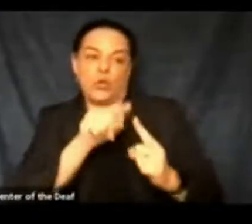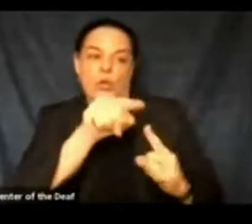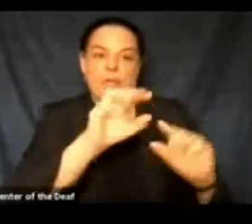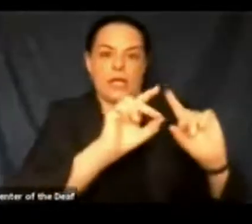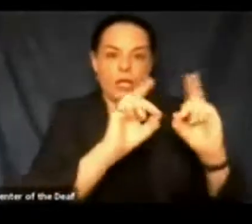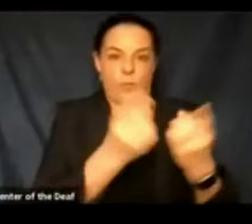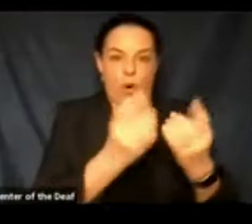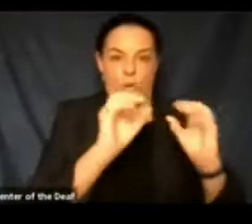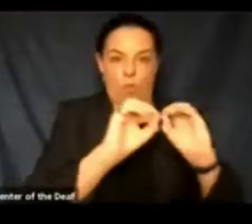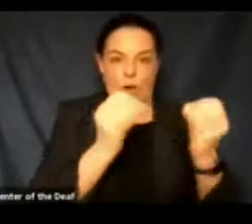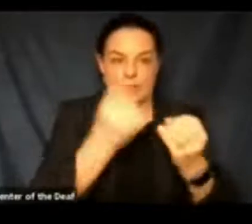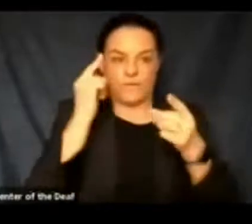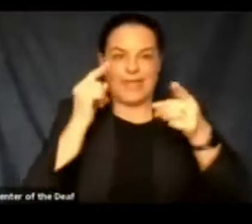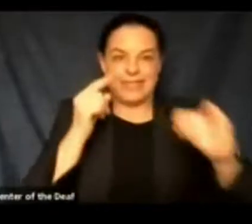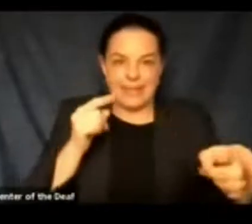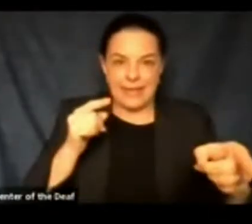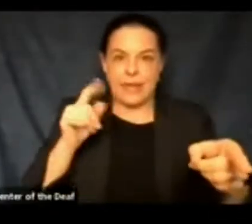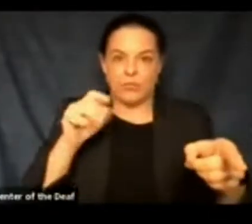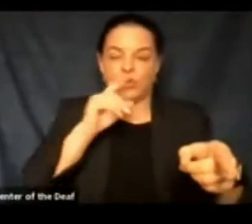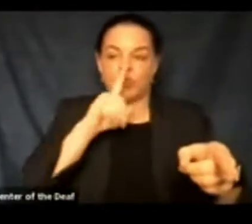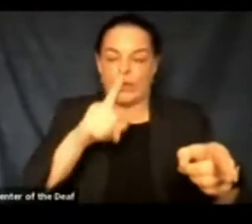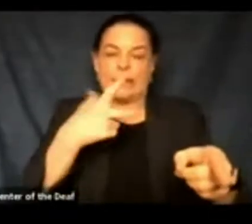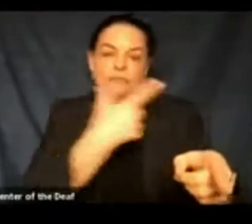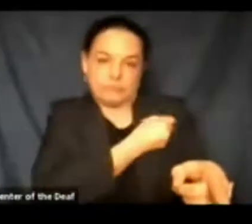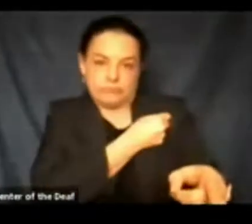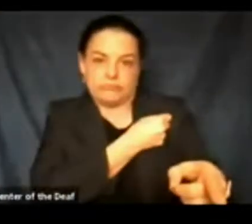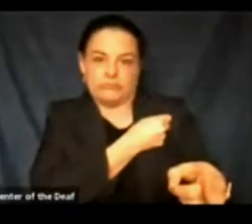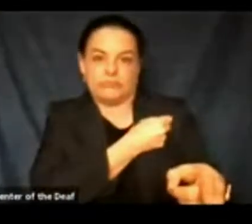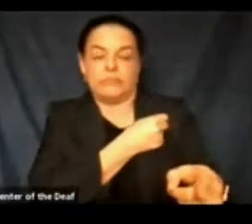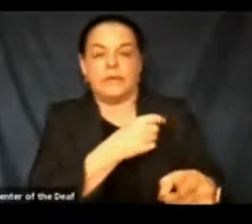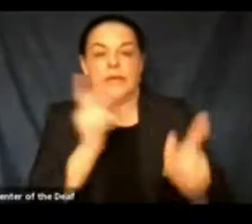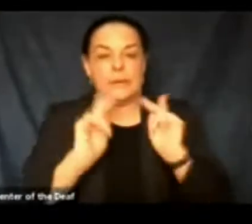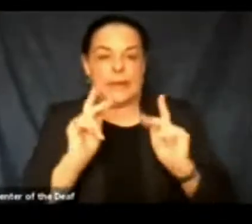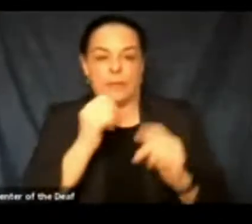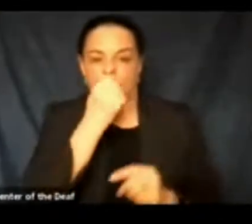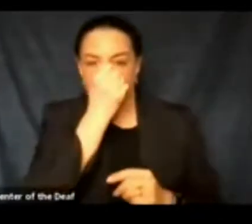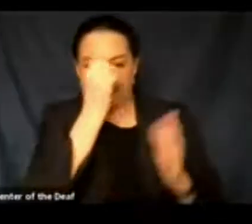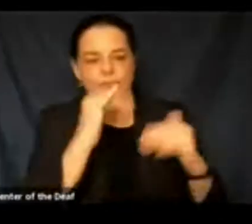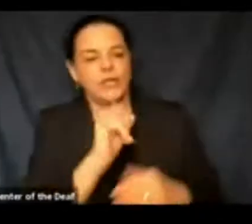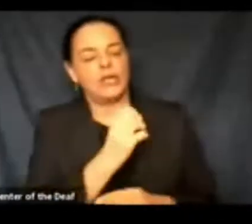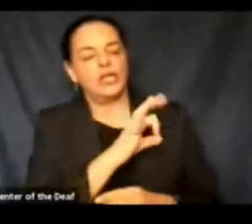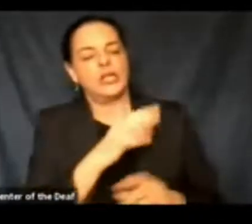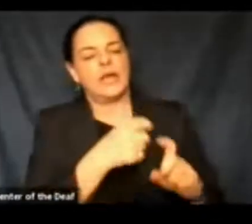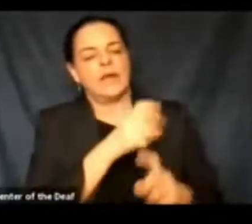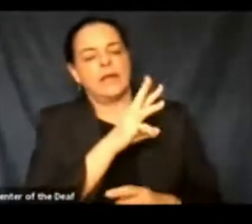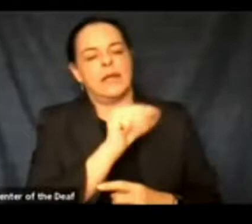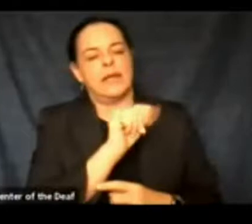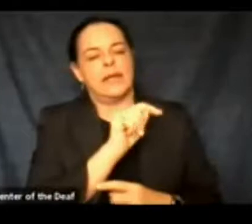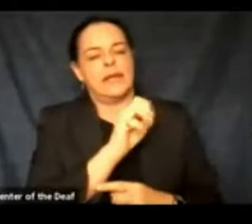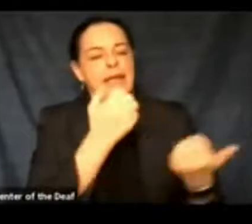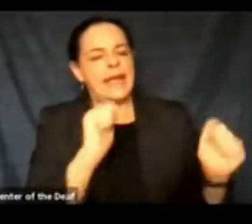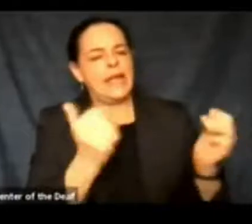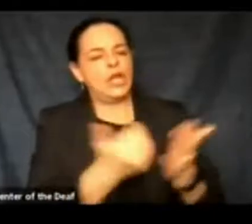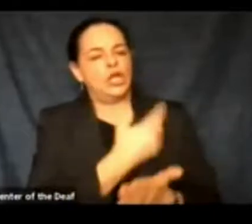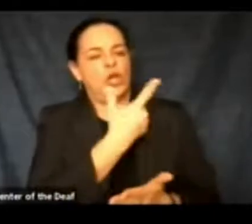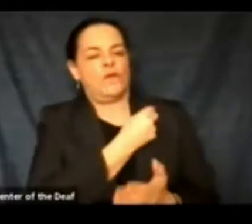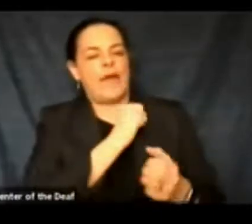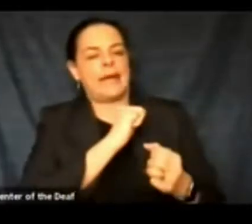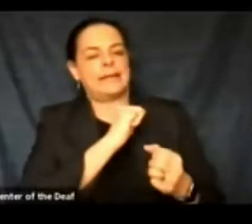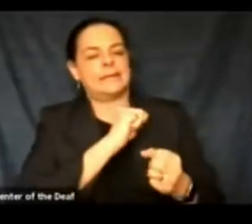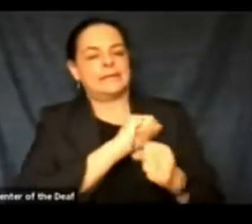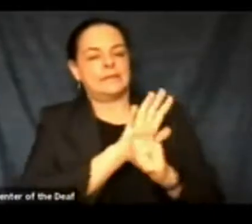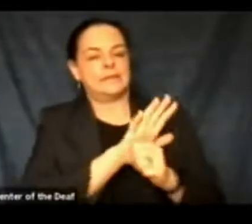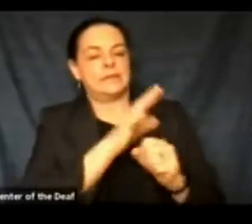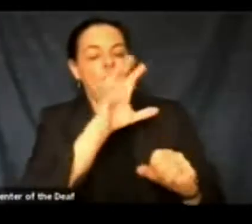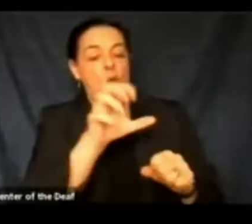them to actually put the shots in arms. From Jeff with WATE, any new vaccine appointments coming